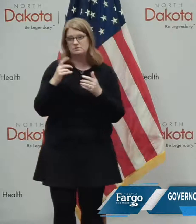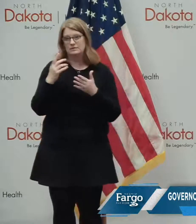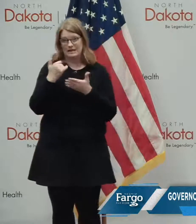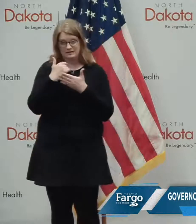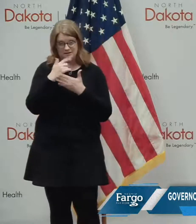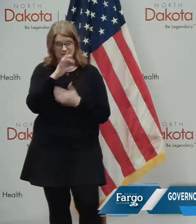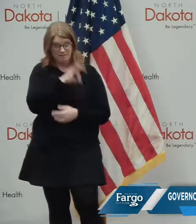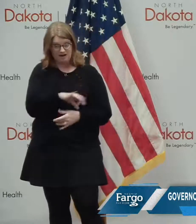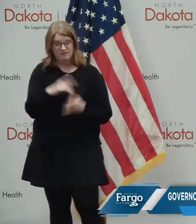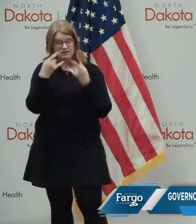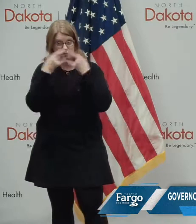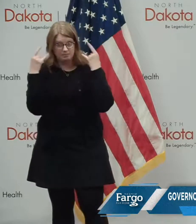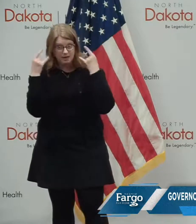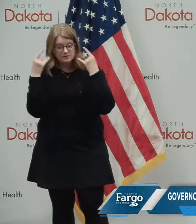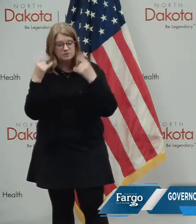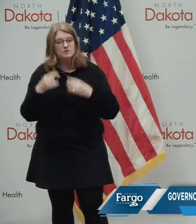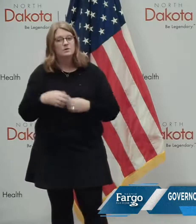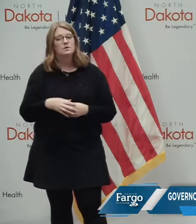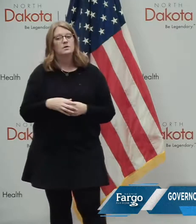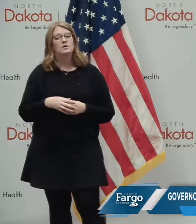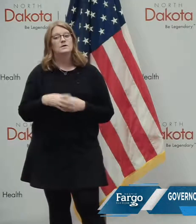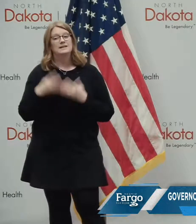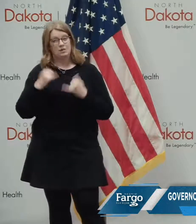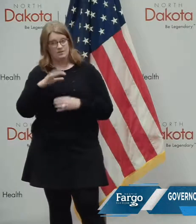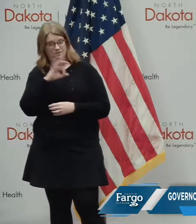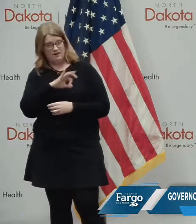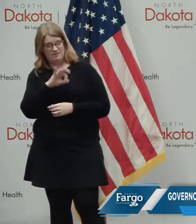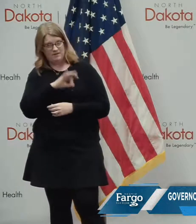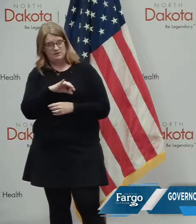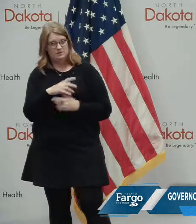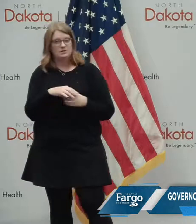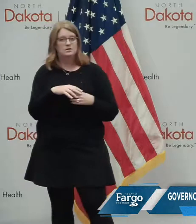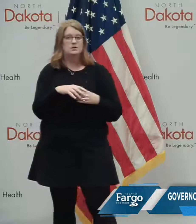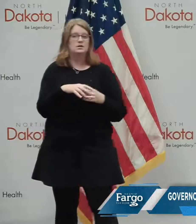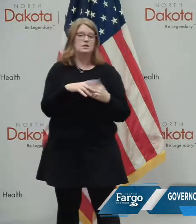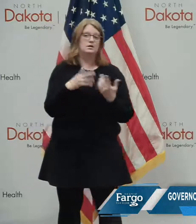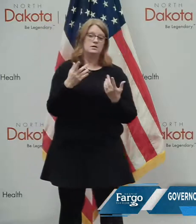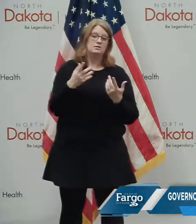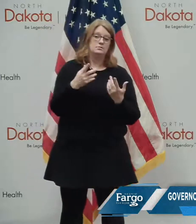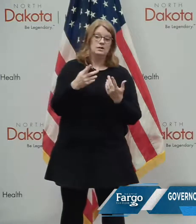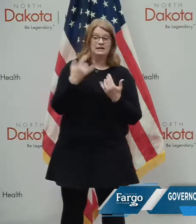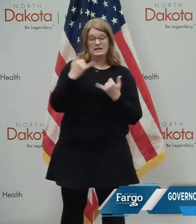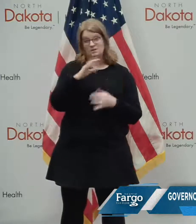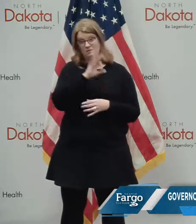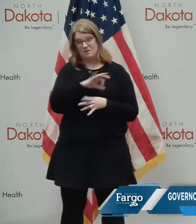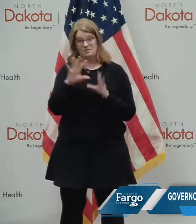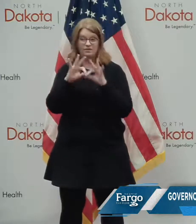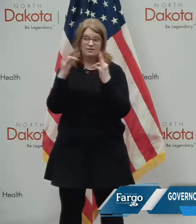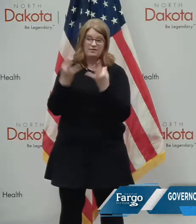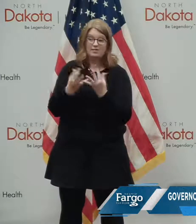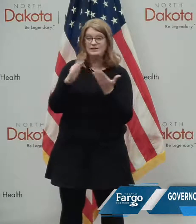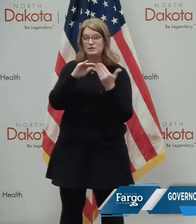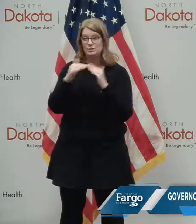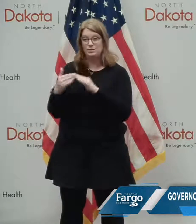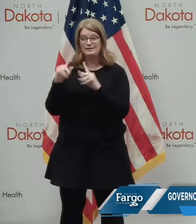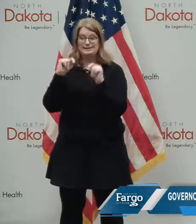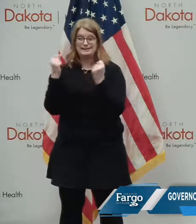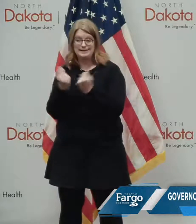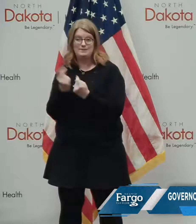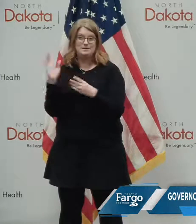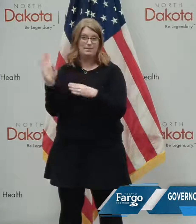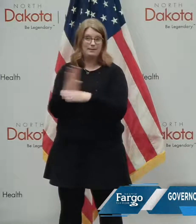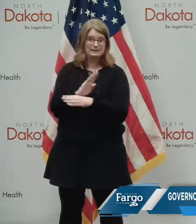distance. We've had disincentives to do that. Now we've got incentives for people to do it, whether it's families, communities, teams,